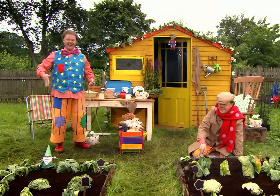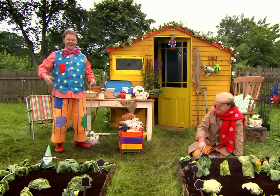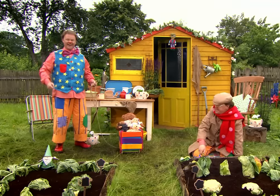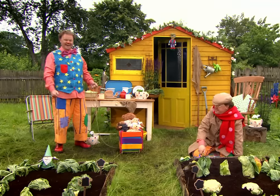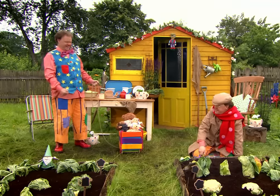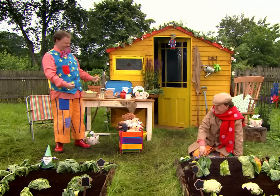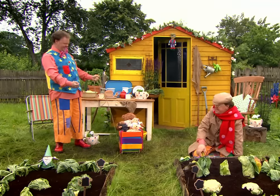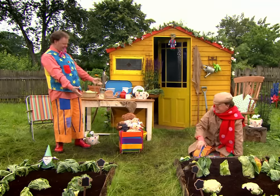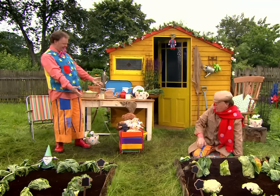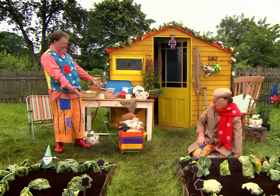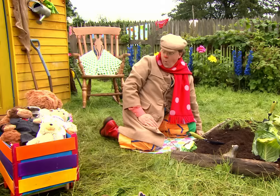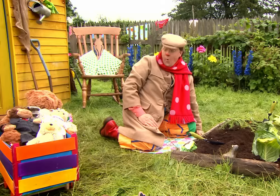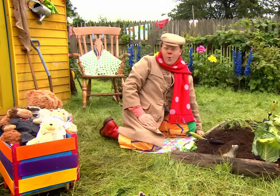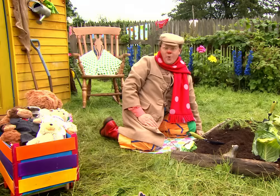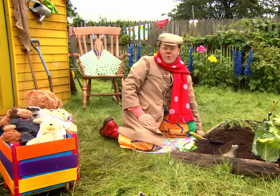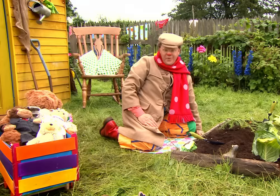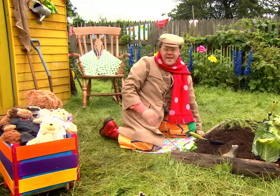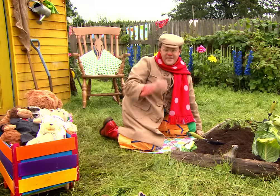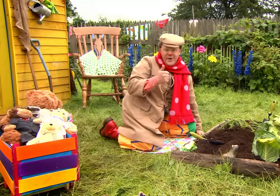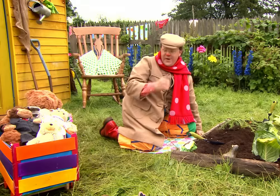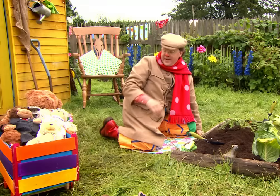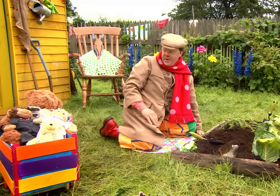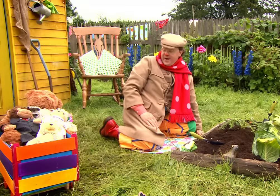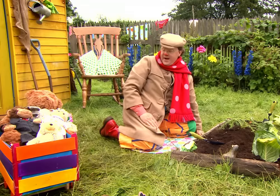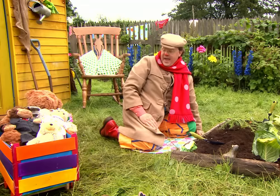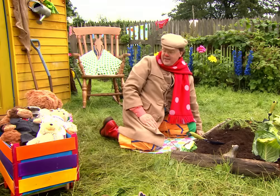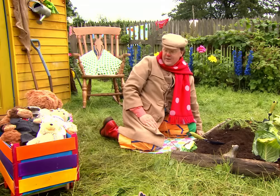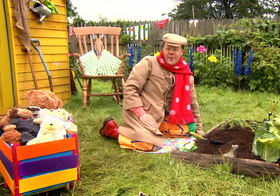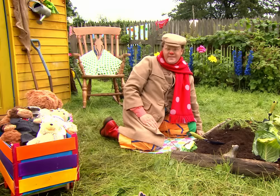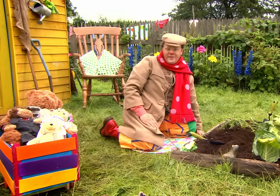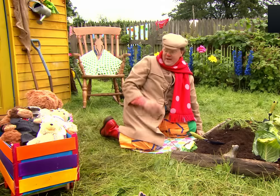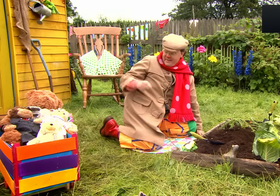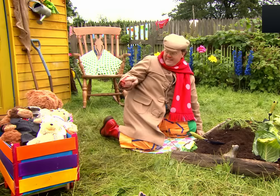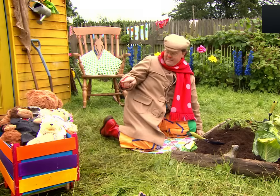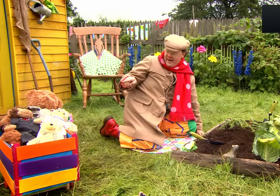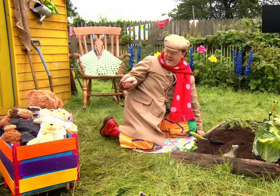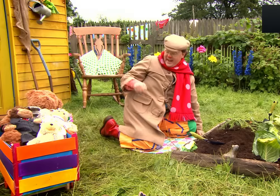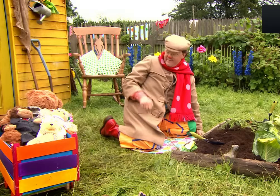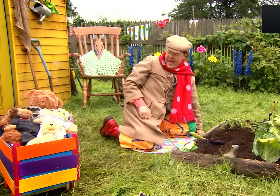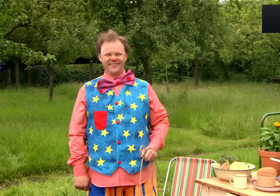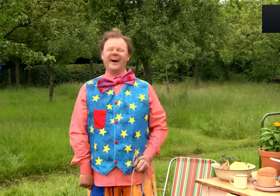Lord Tumble's house. Ooh, that's good. Yeah, the toys look very smart, don't they?